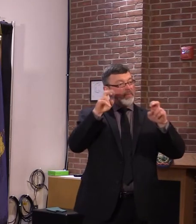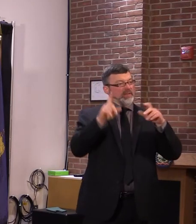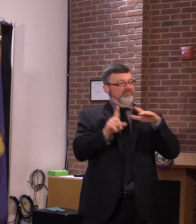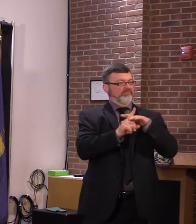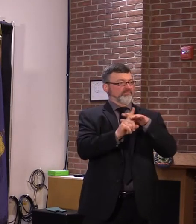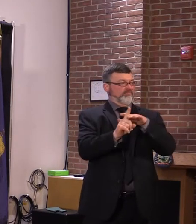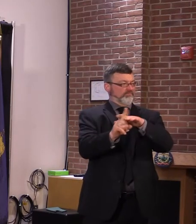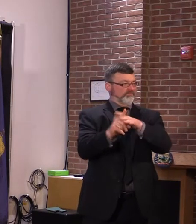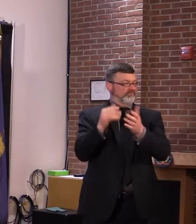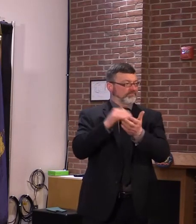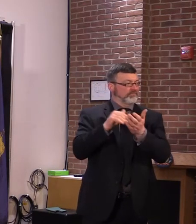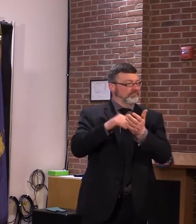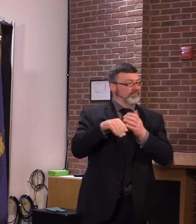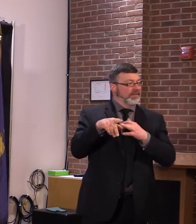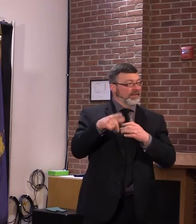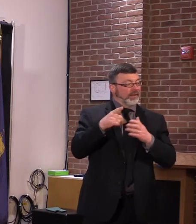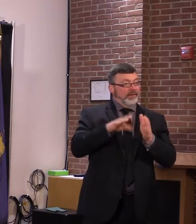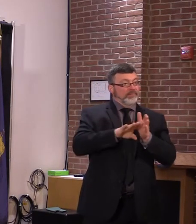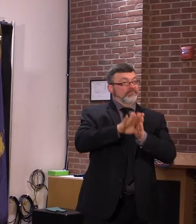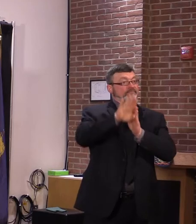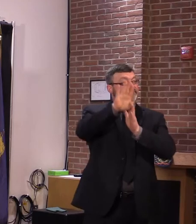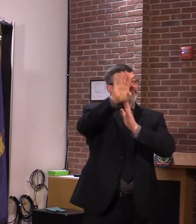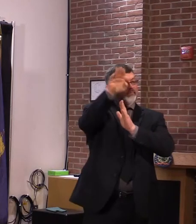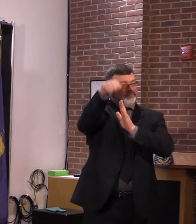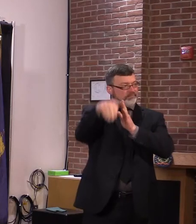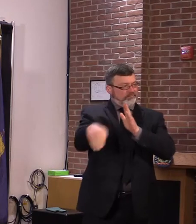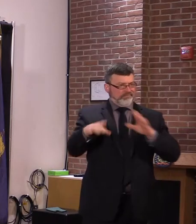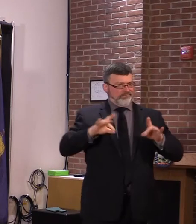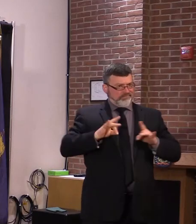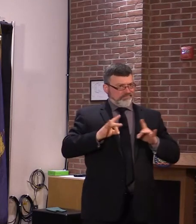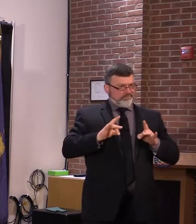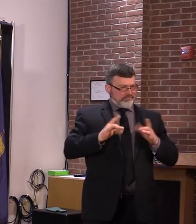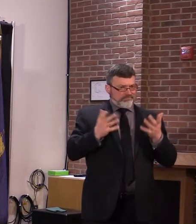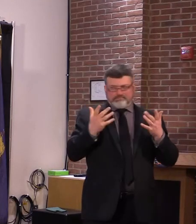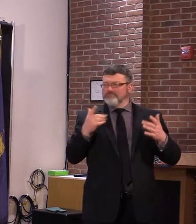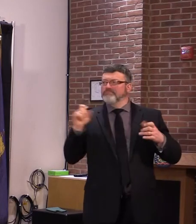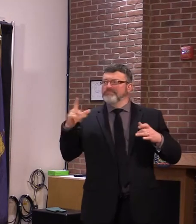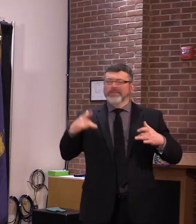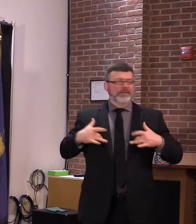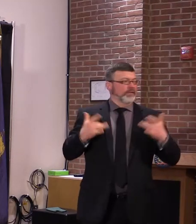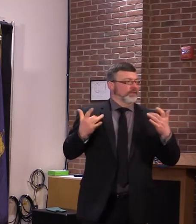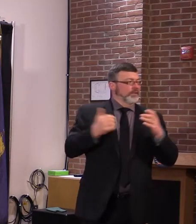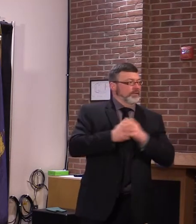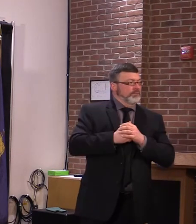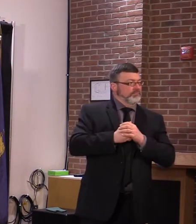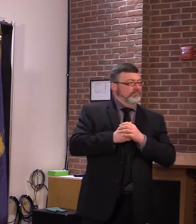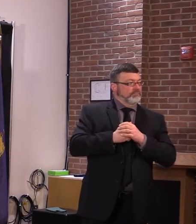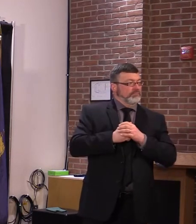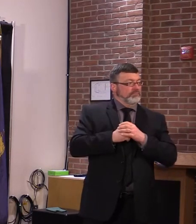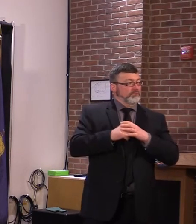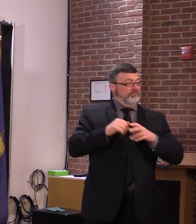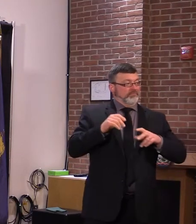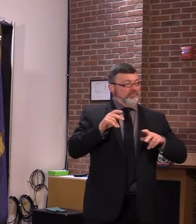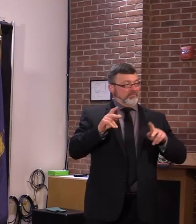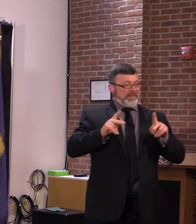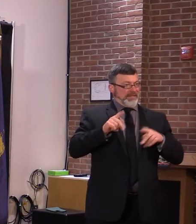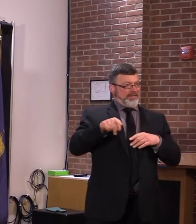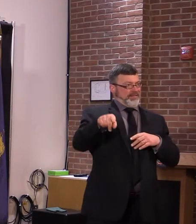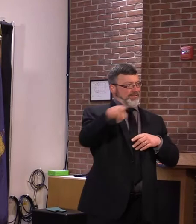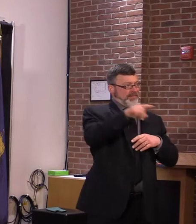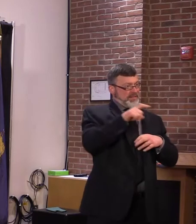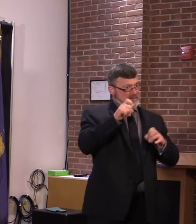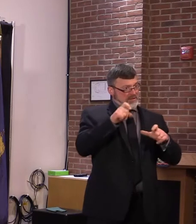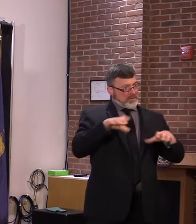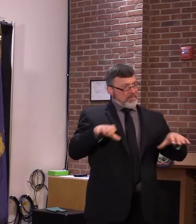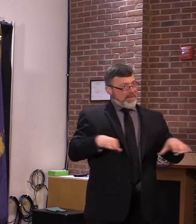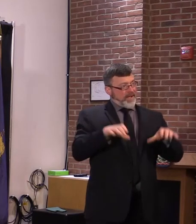or going down sharply. And that's, you know, how should people change their own individual behaviors, if at all? And right